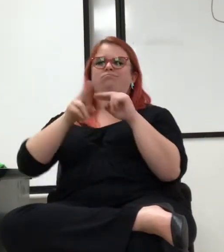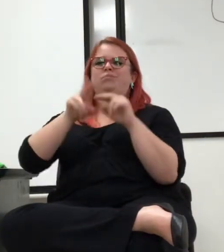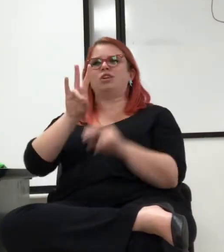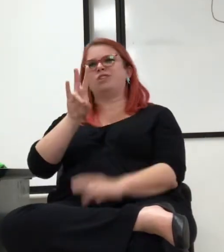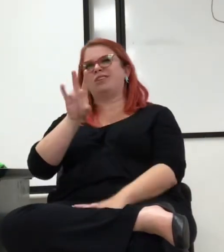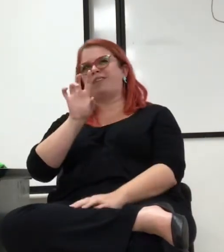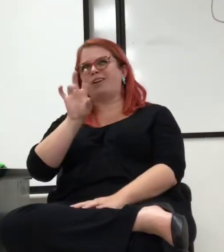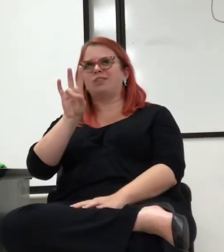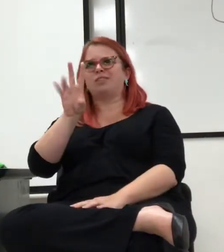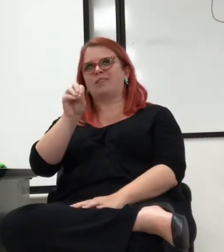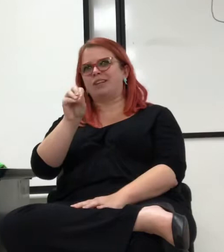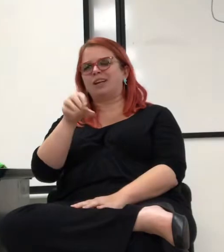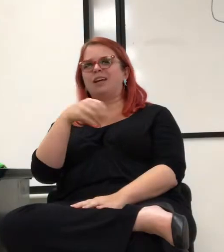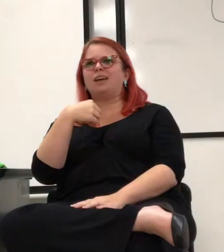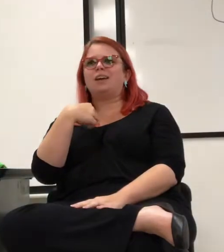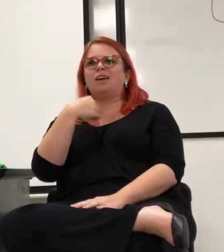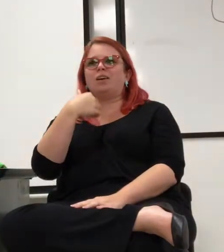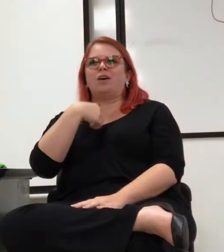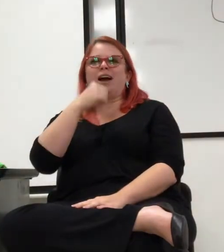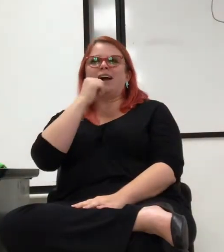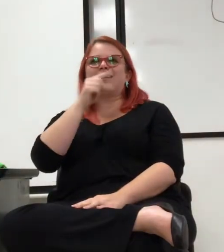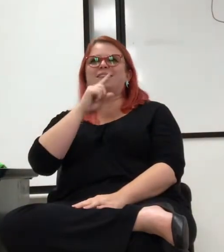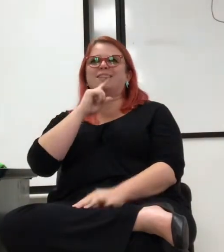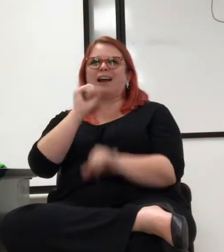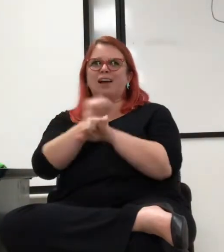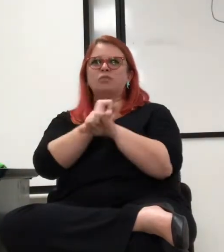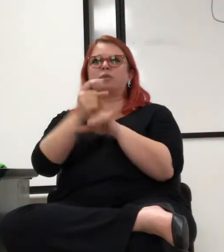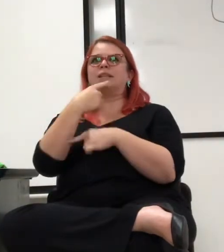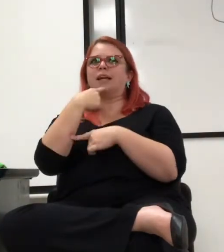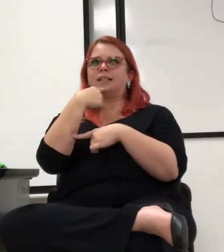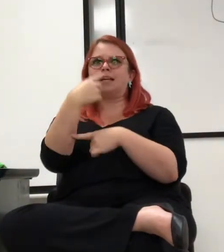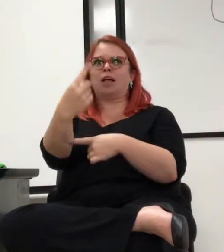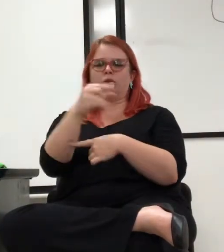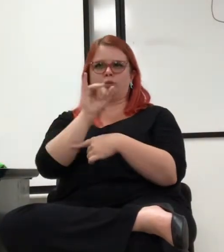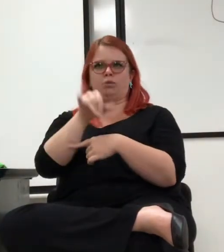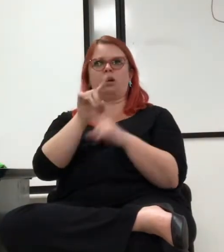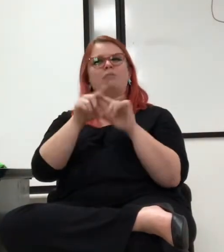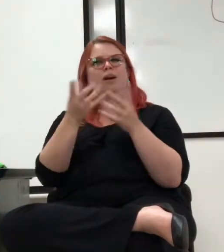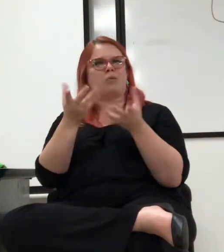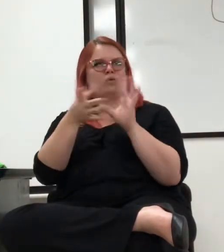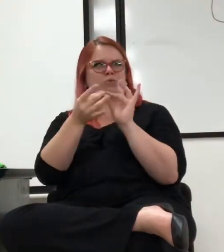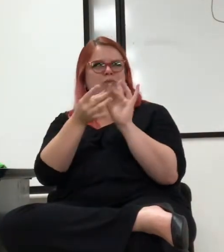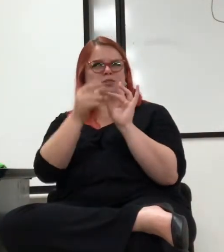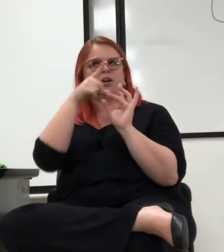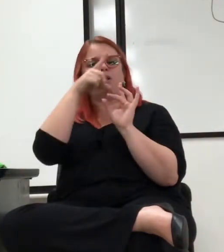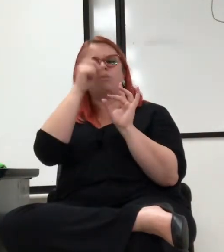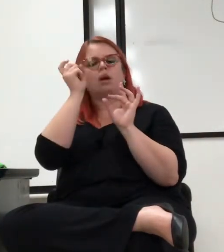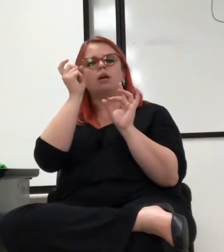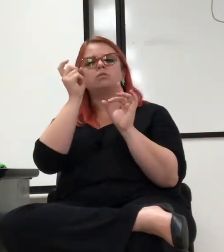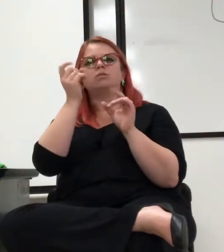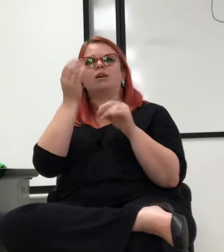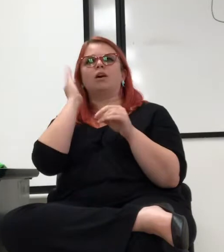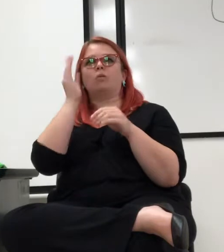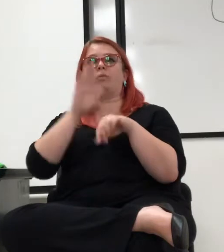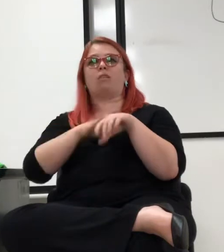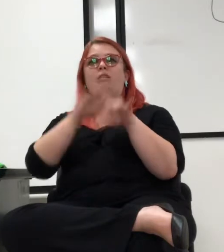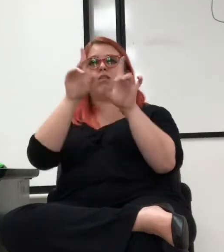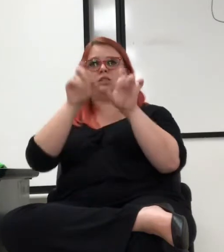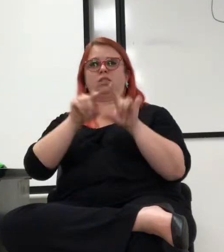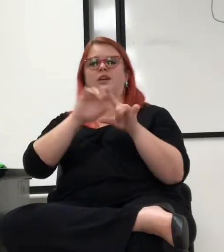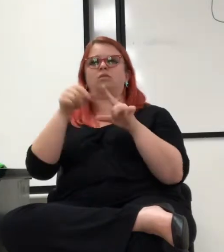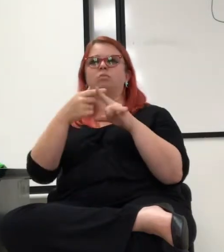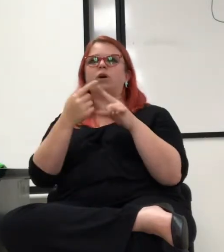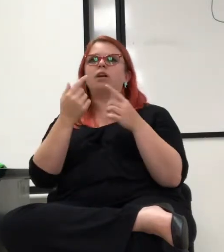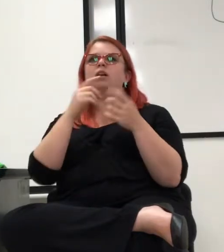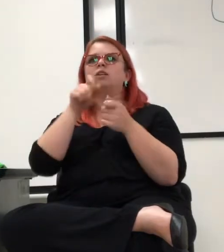didn't expressly state that, but I wanted to mention it. It does come up on your test. When you're at elevation,